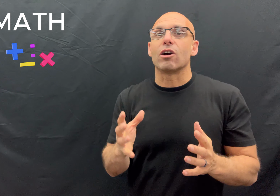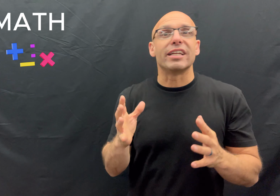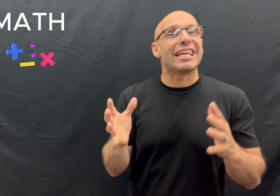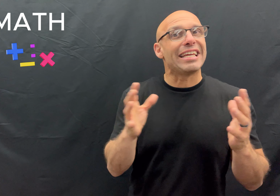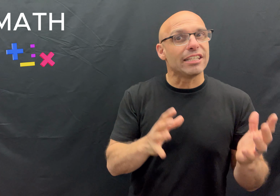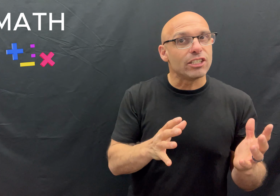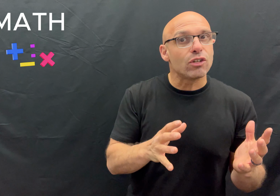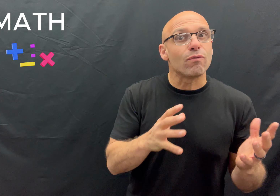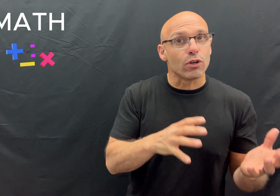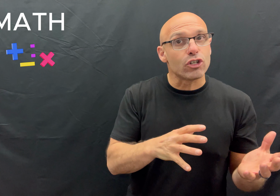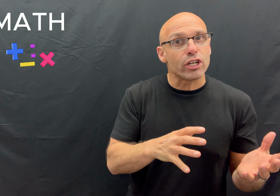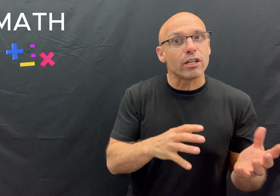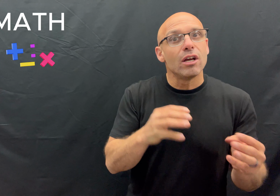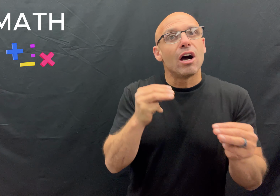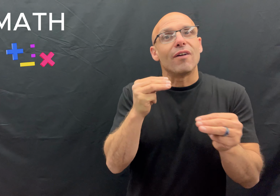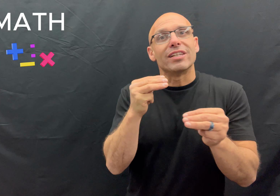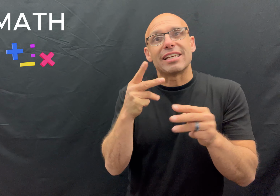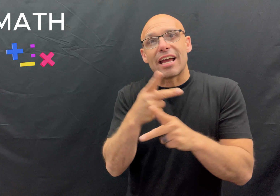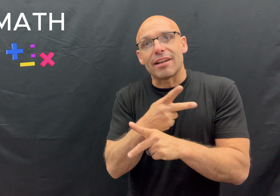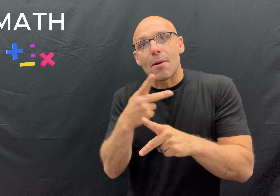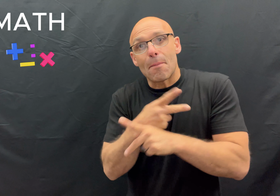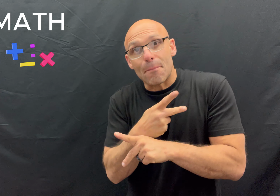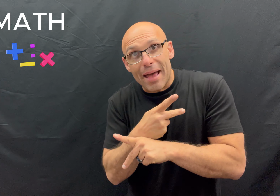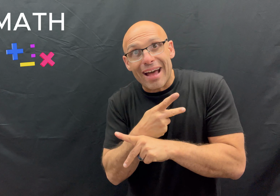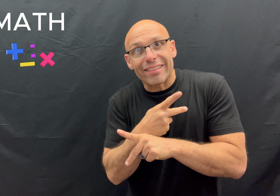an English version of the sign math.